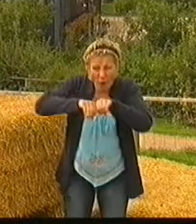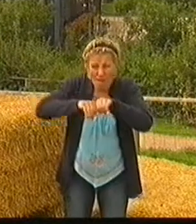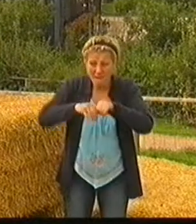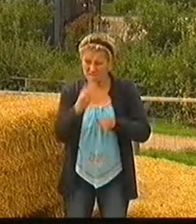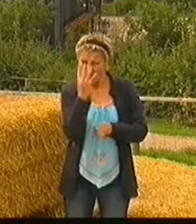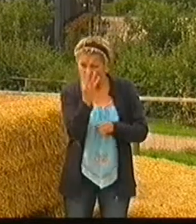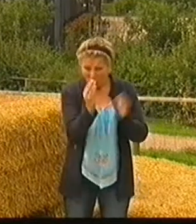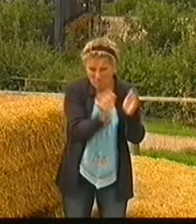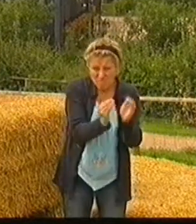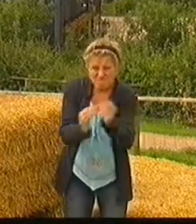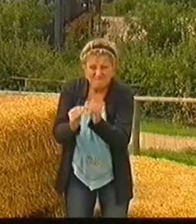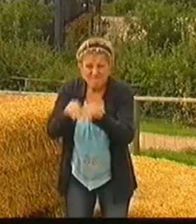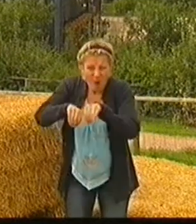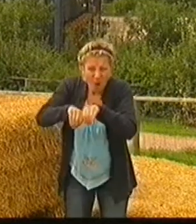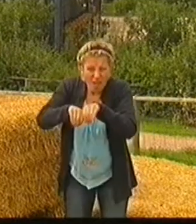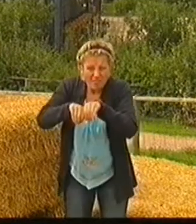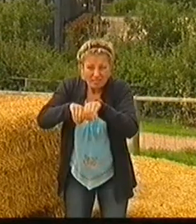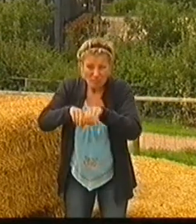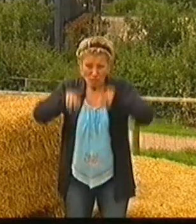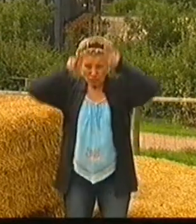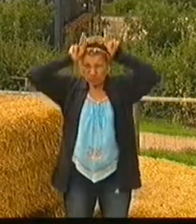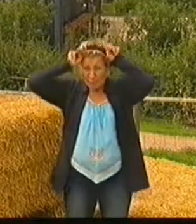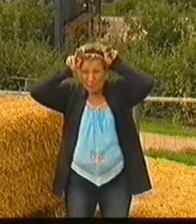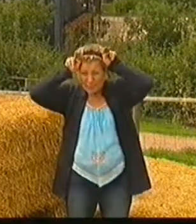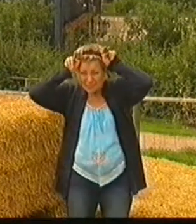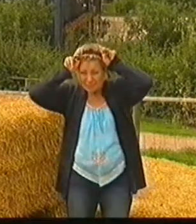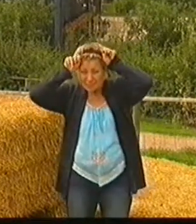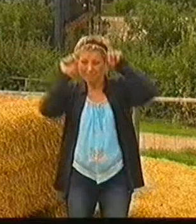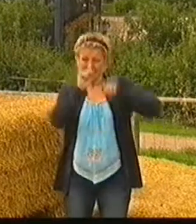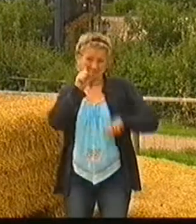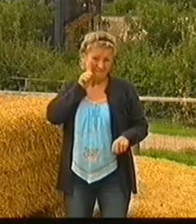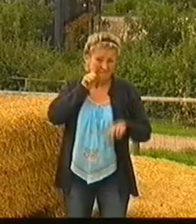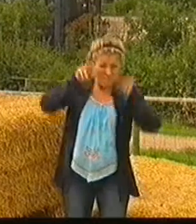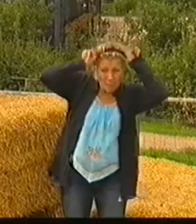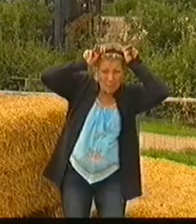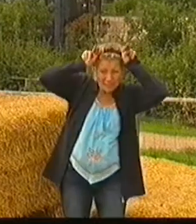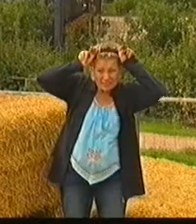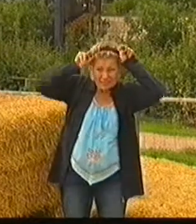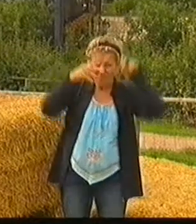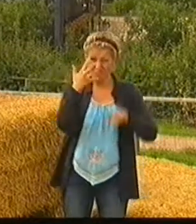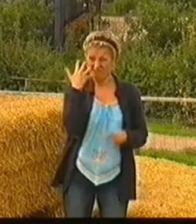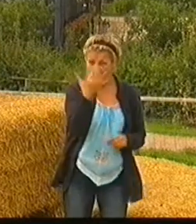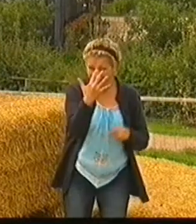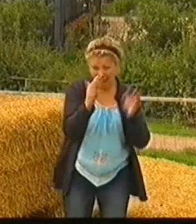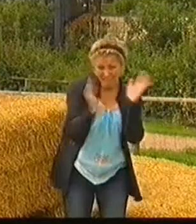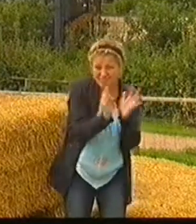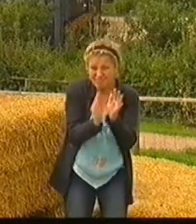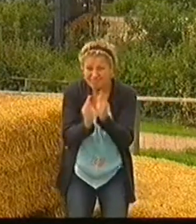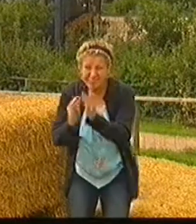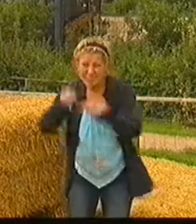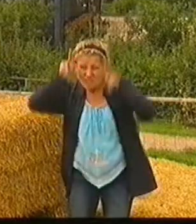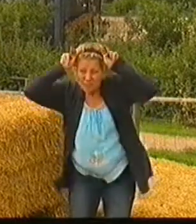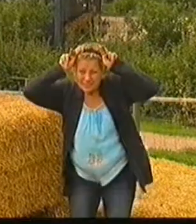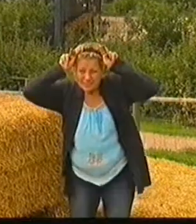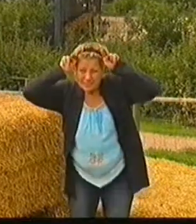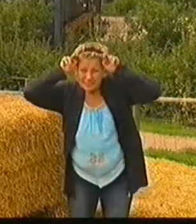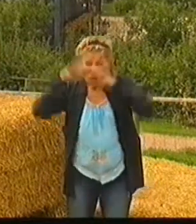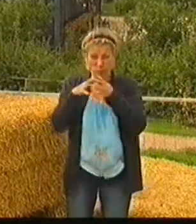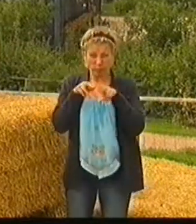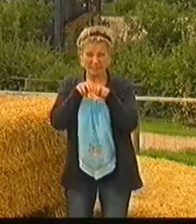Mole and 4 small moles, Rabbit and Mrs. Rabbit and 5 small rabbits, Weasel